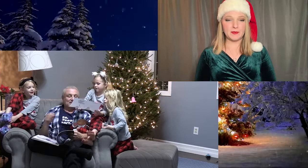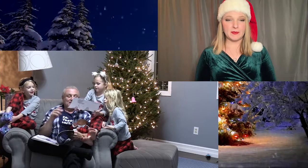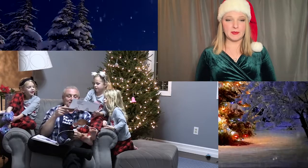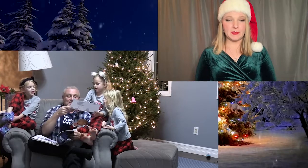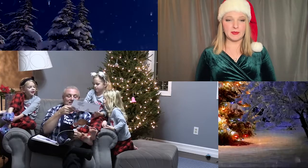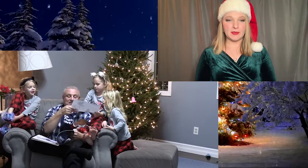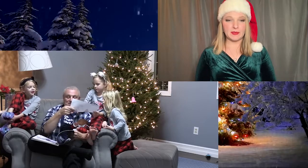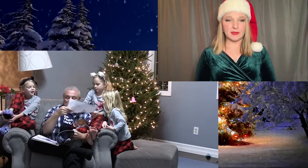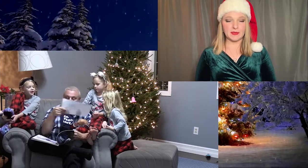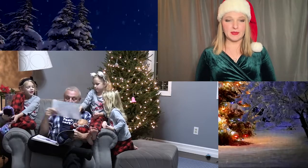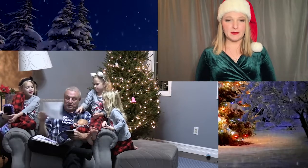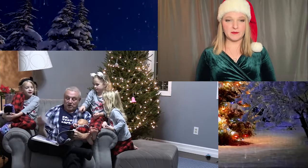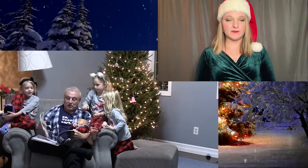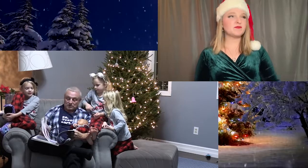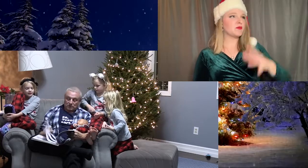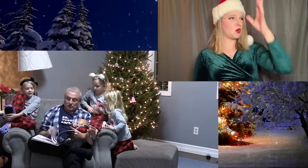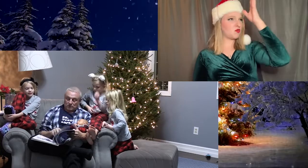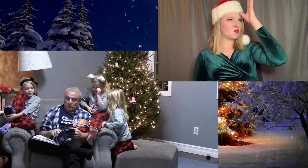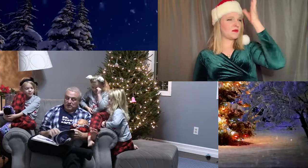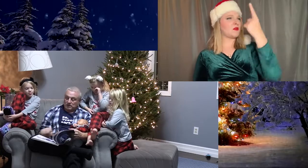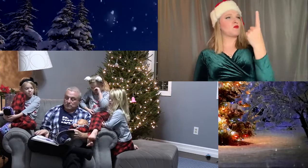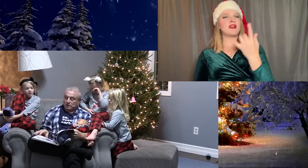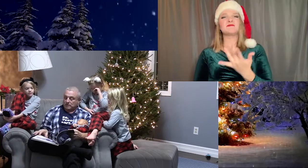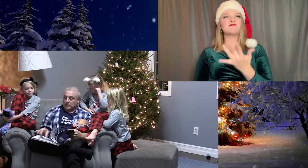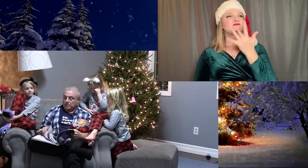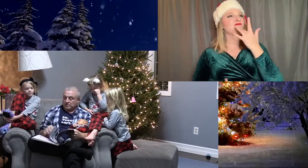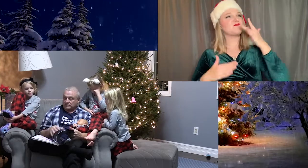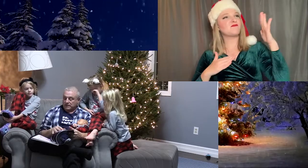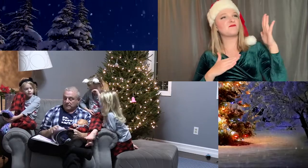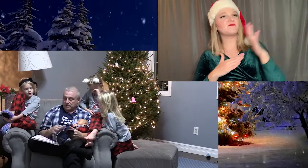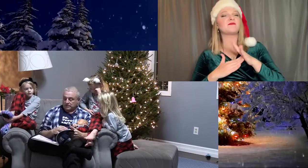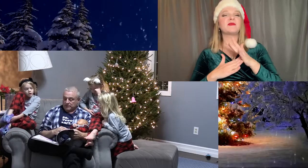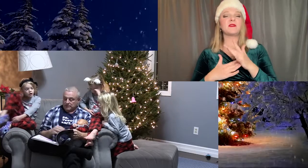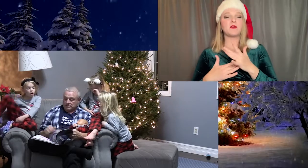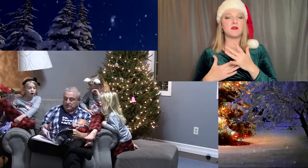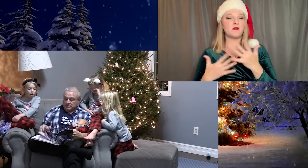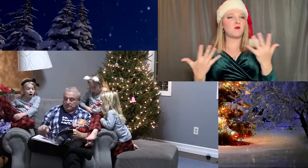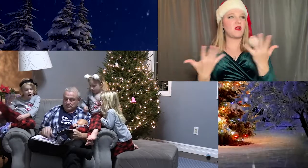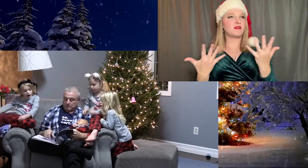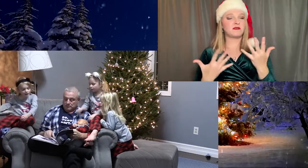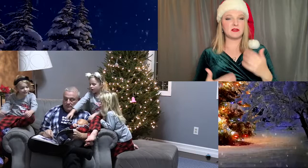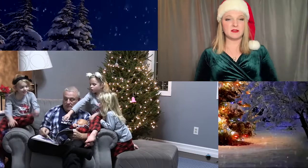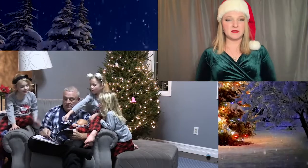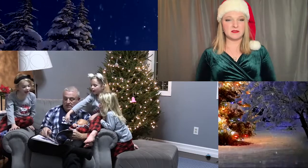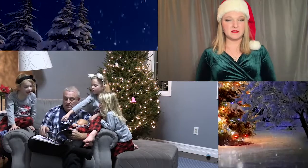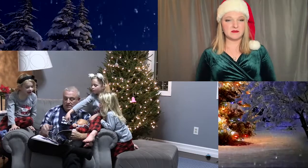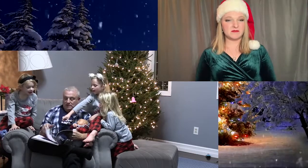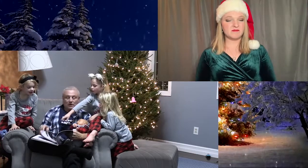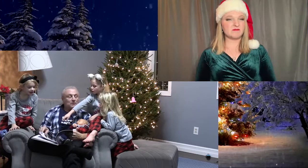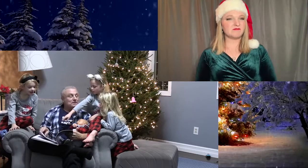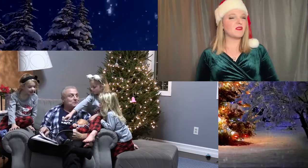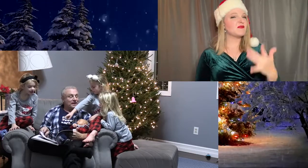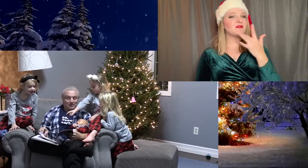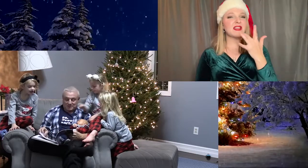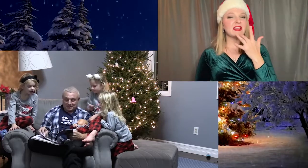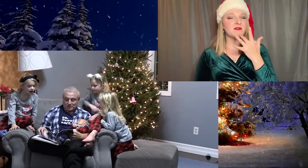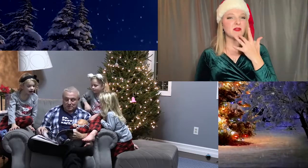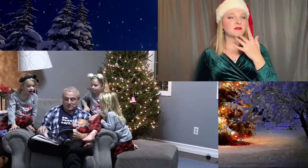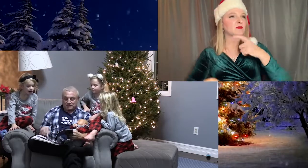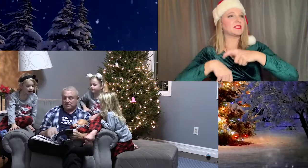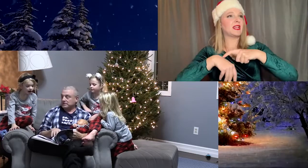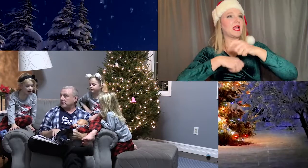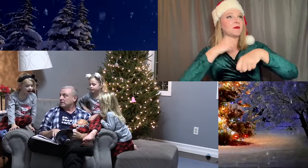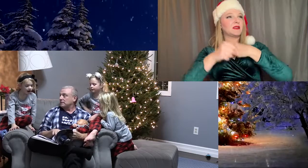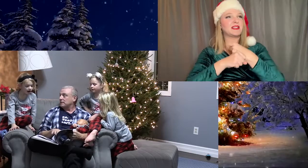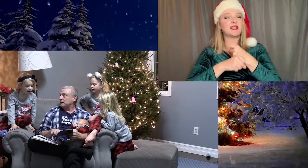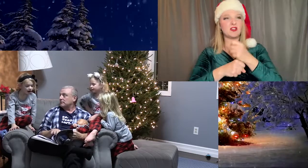dad. So we'd also, what is one of the Grandpa's favorite things? Go back. No, just wait. What is